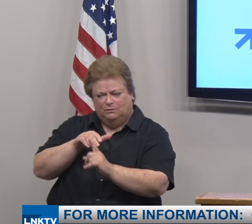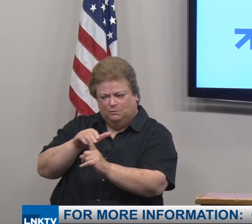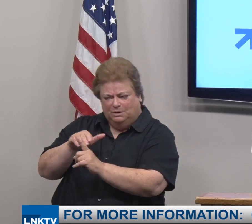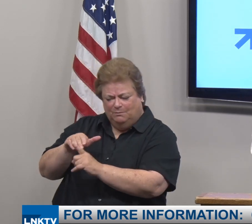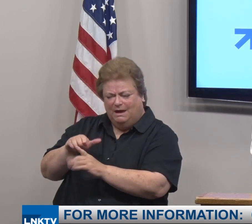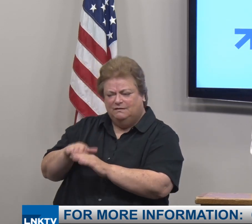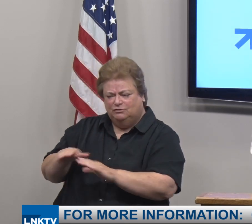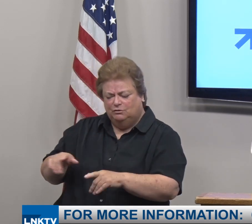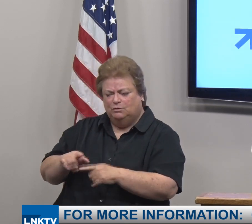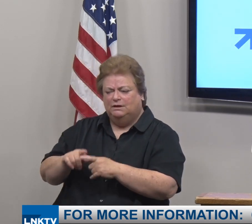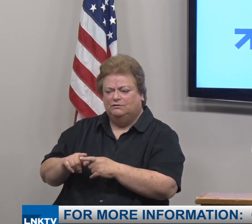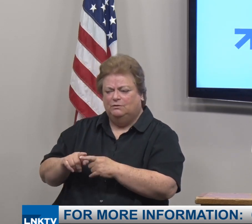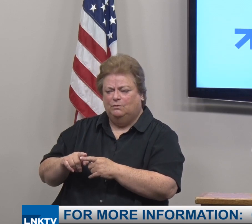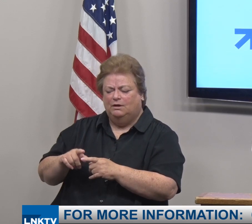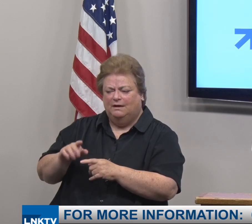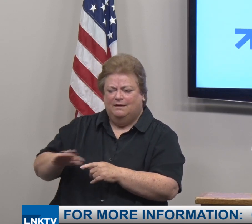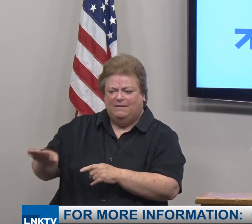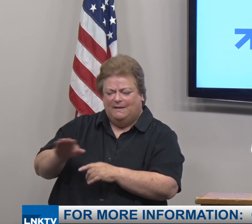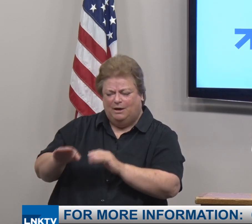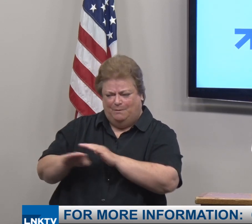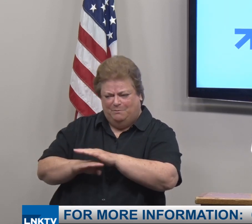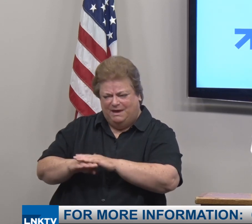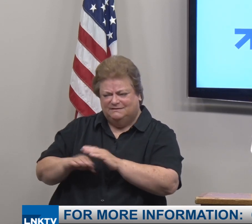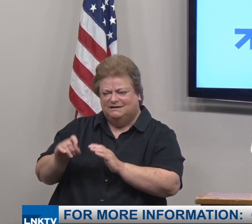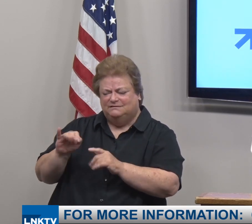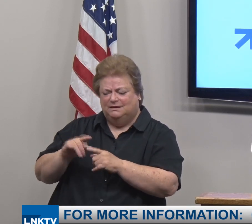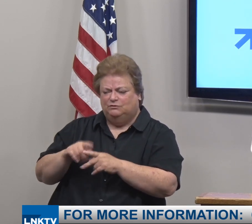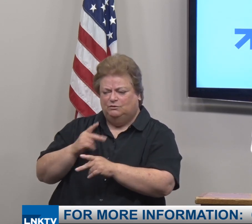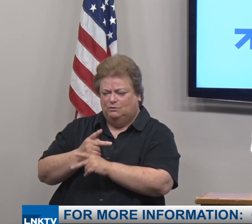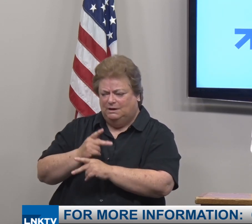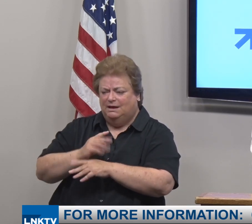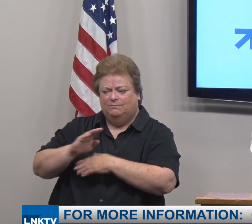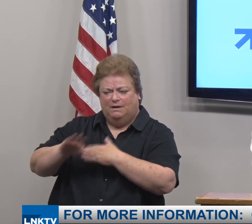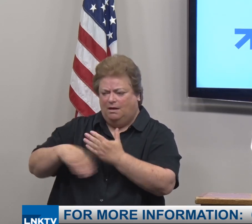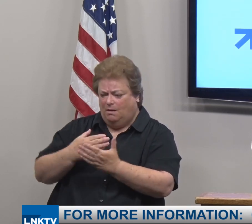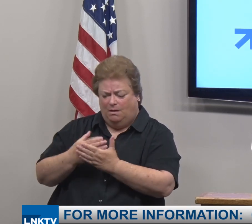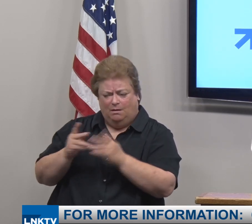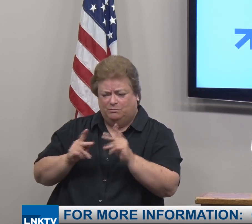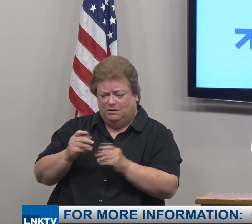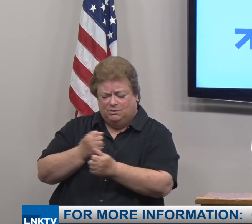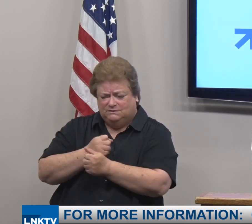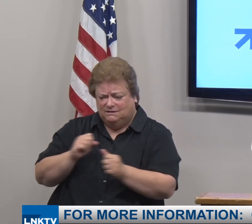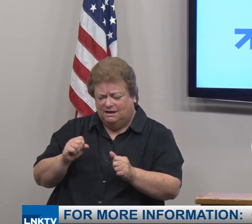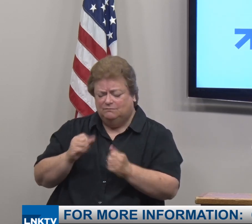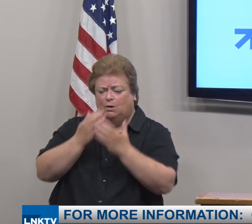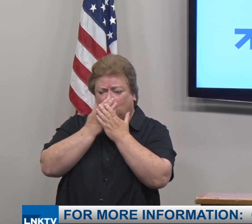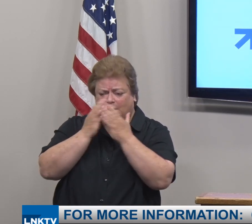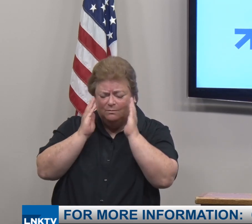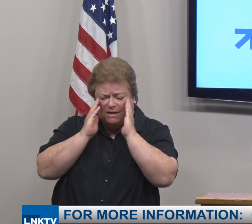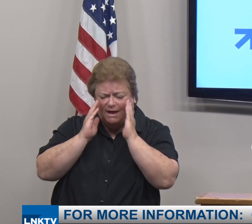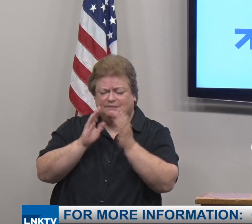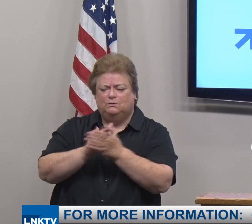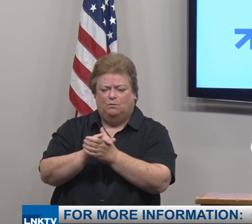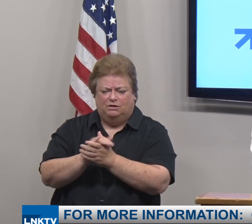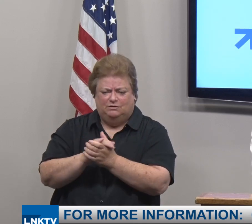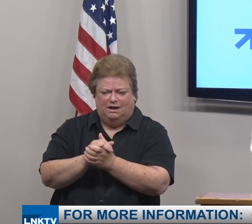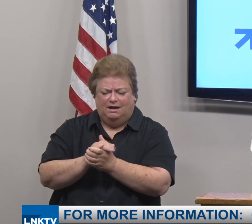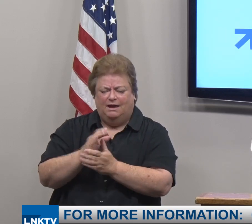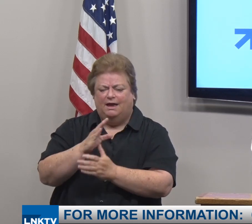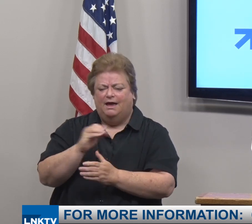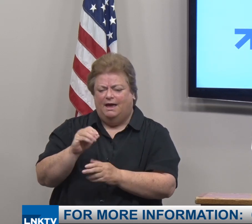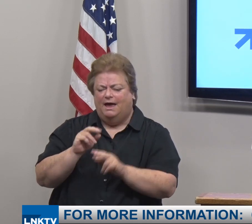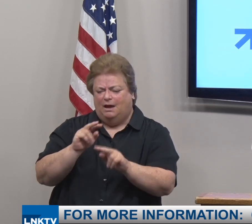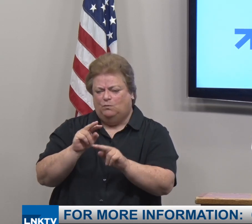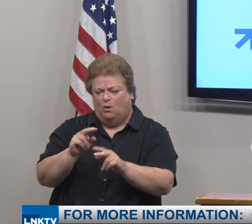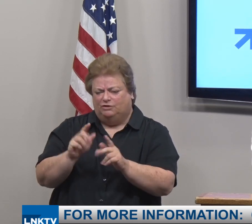basic steps that they can take to keep themselves, their friends, and their families safe, wearing masks, washing their hands, and